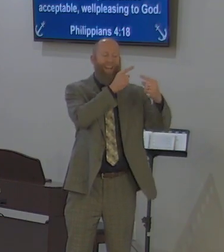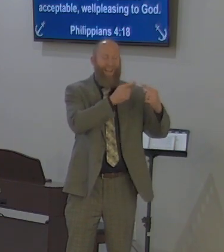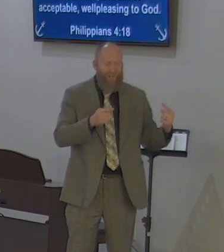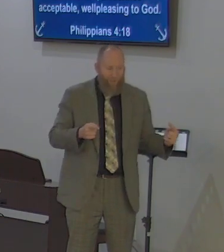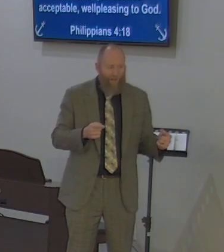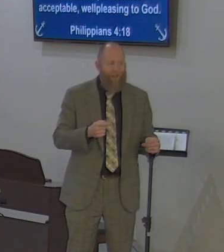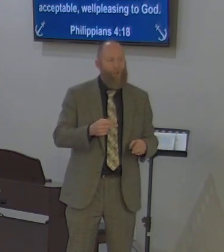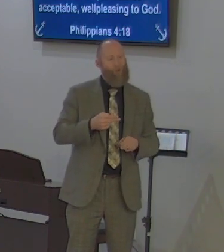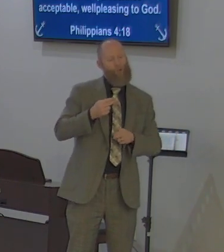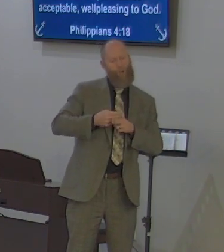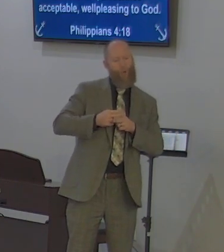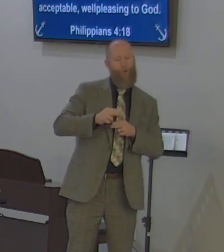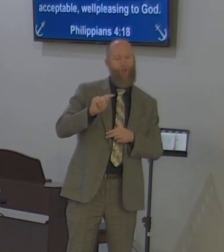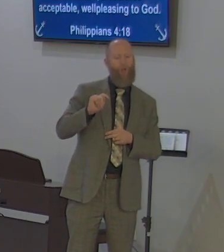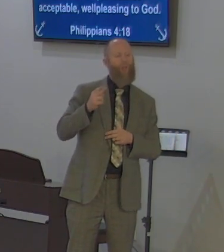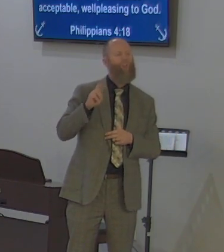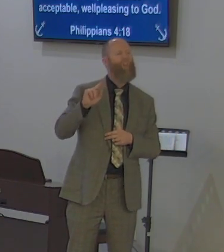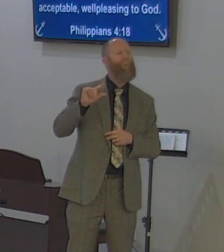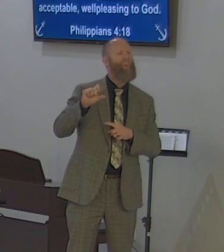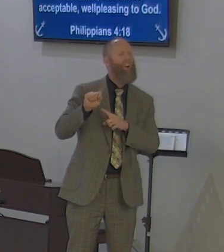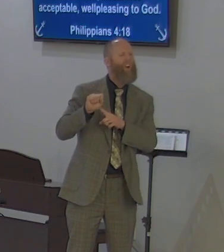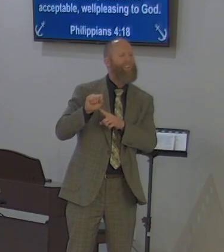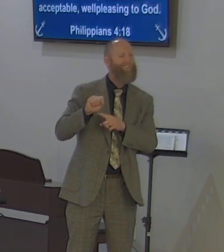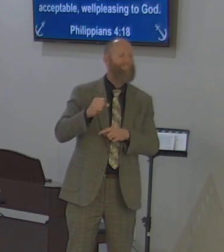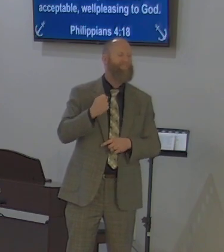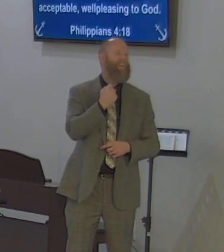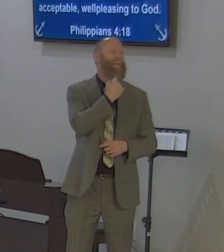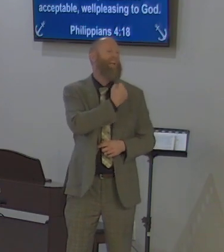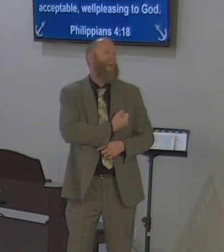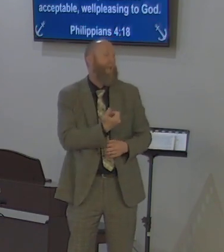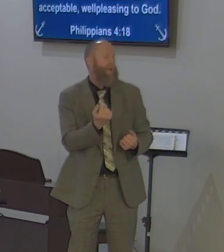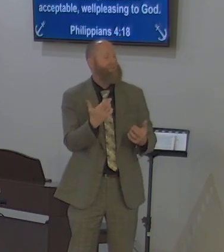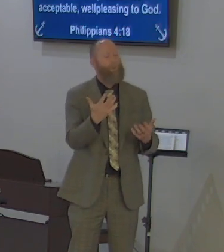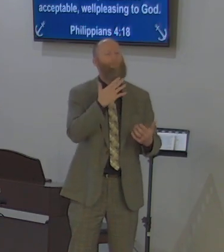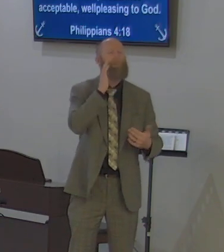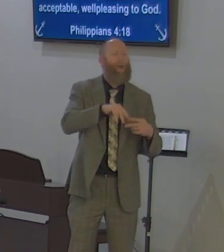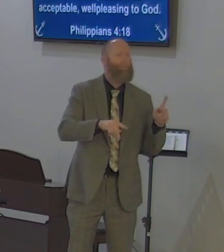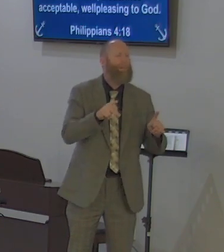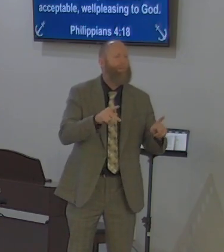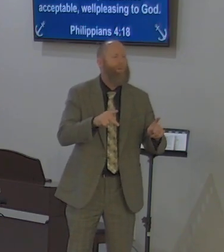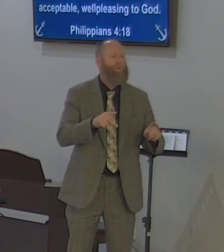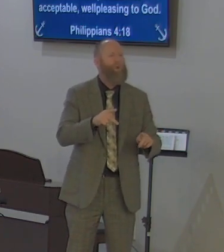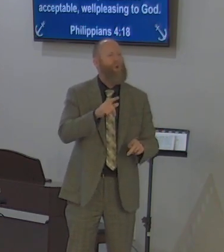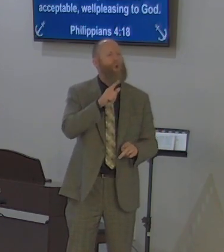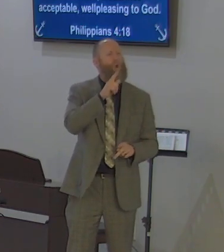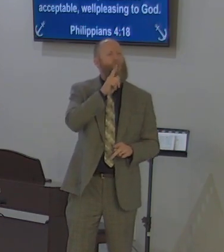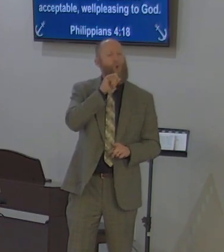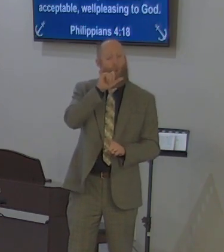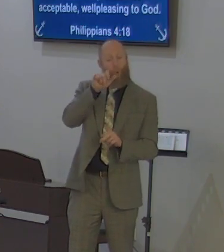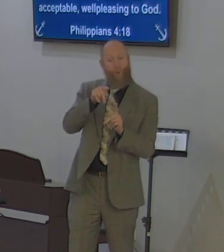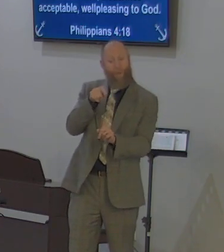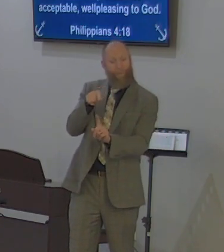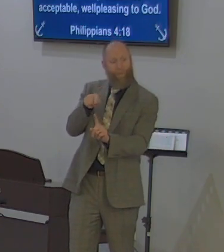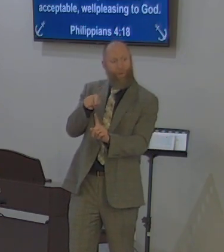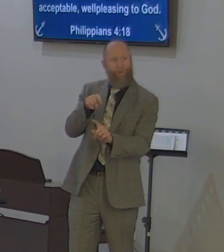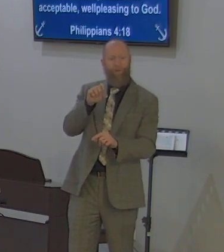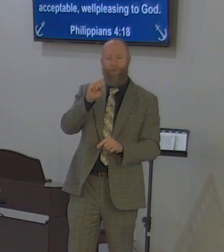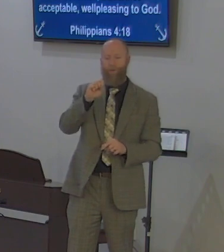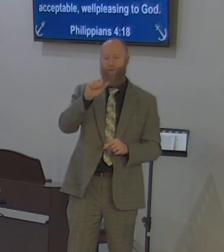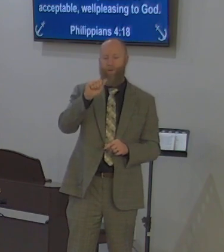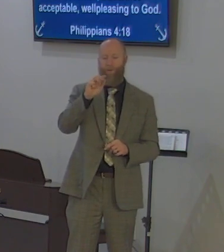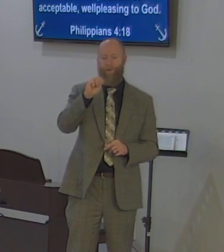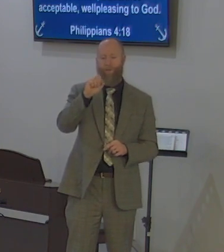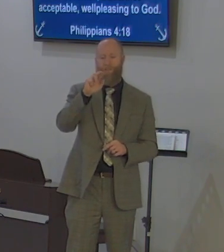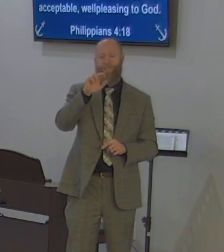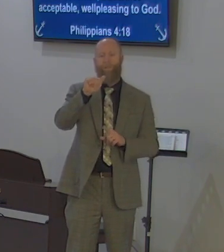right? They're the armies of Samaria, and the army of Samaria was made up of a bunch of thugs, okay? They were people that were of the remnants